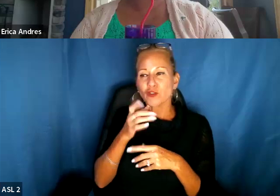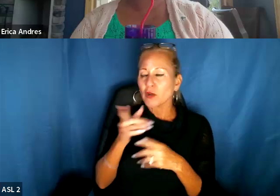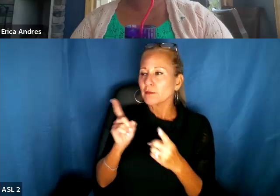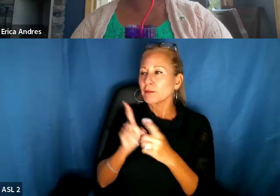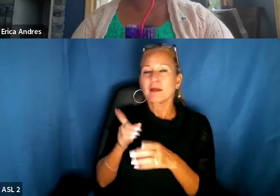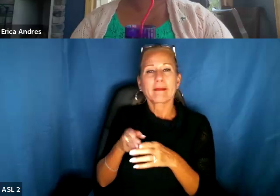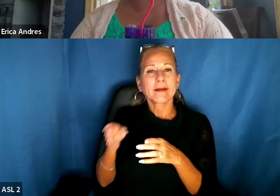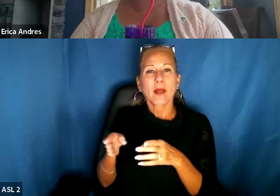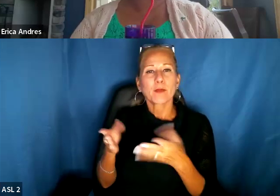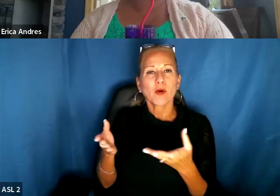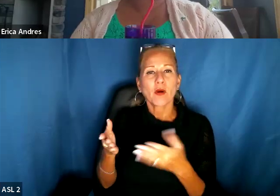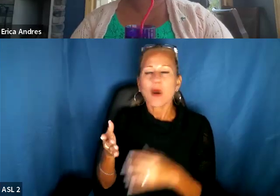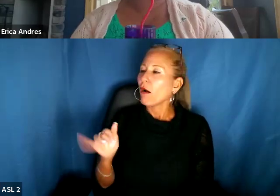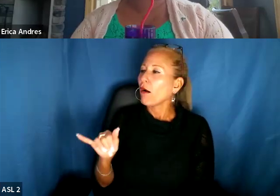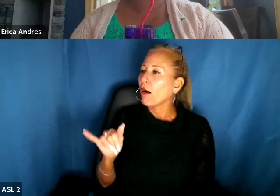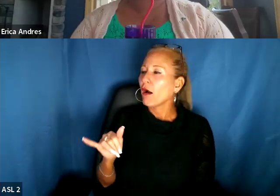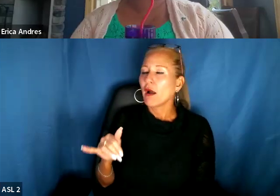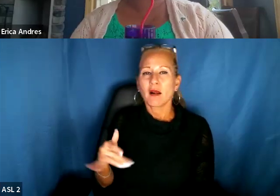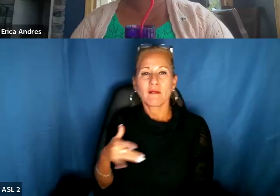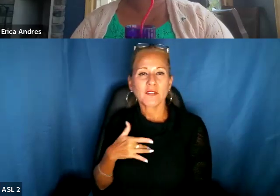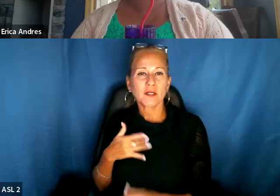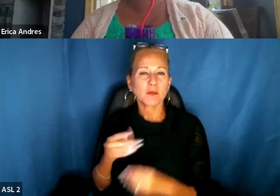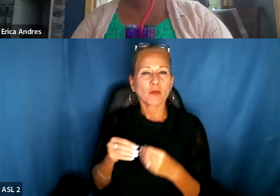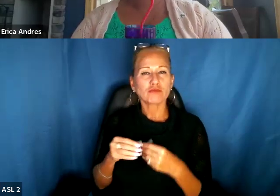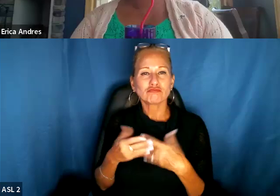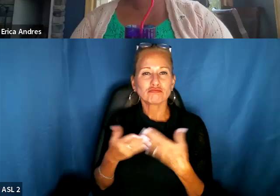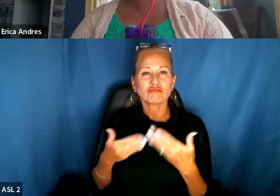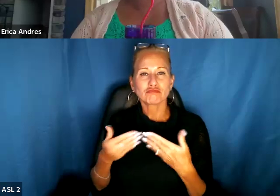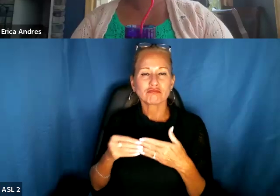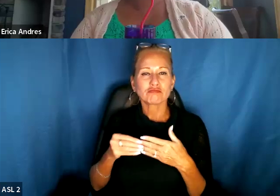neighbor that you just had a drink, so you're a little more loosened up so you can talk to them.